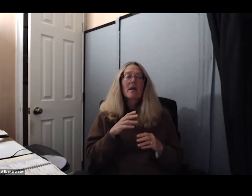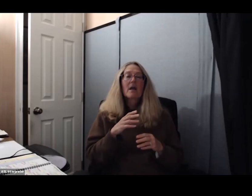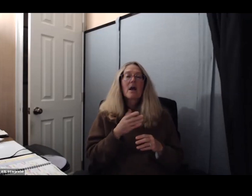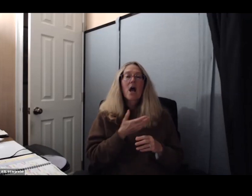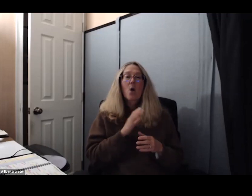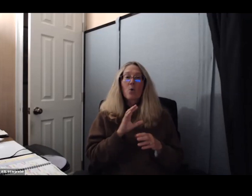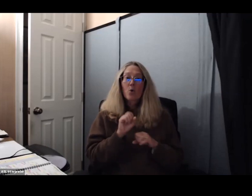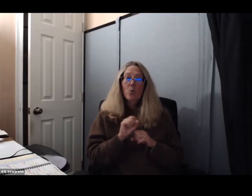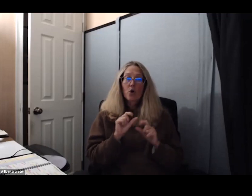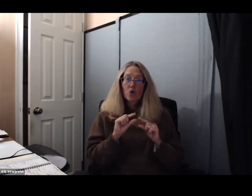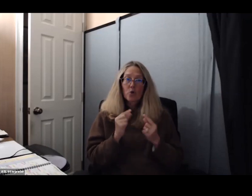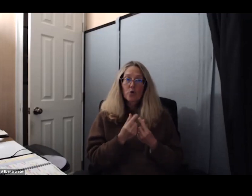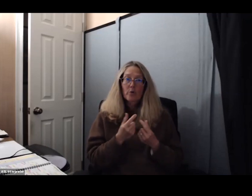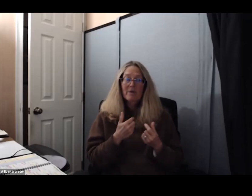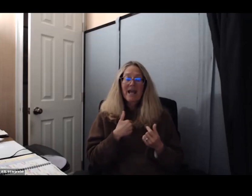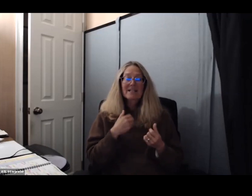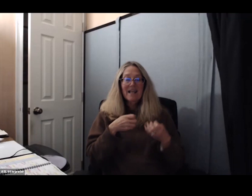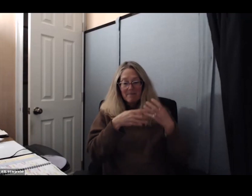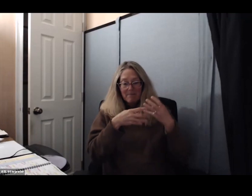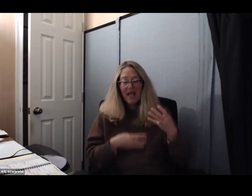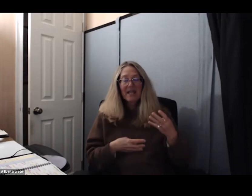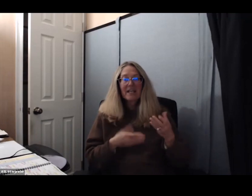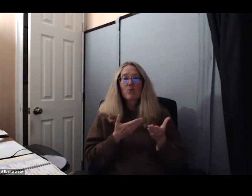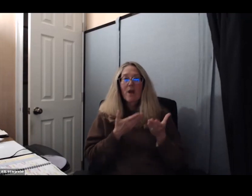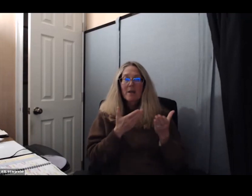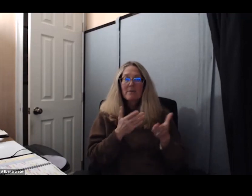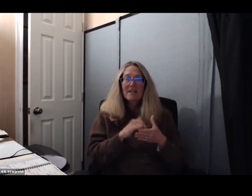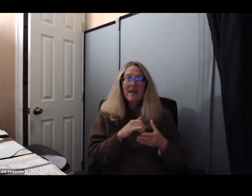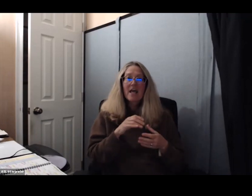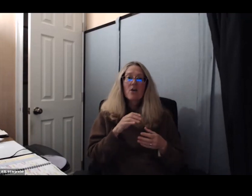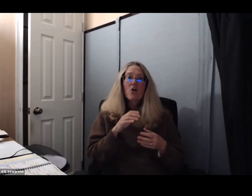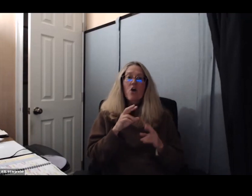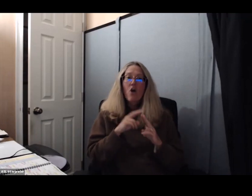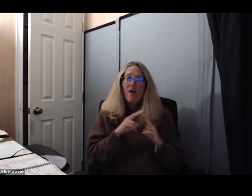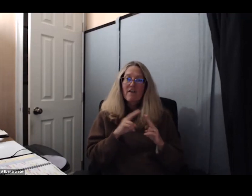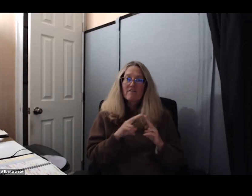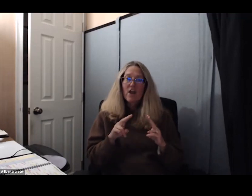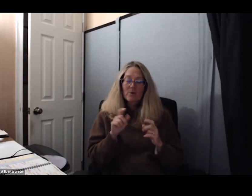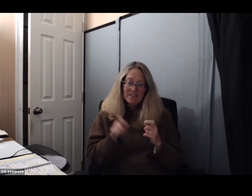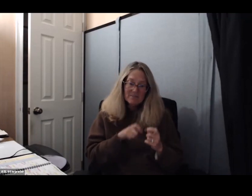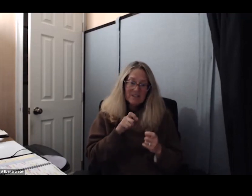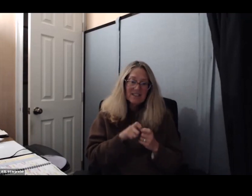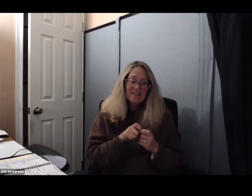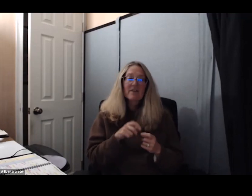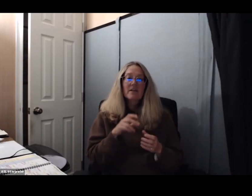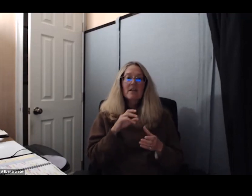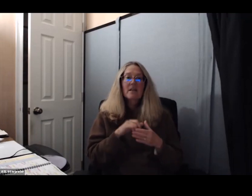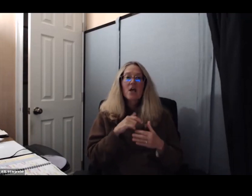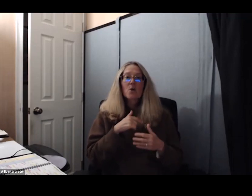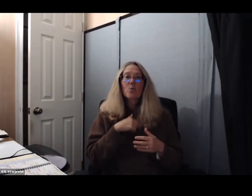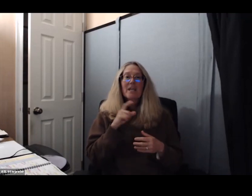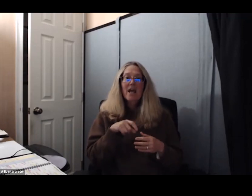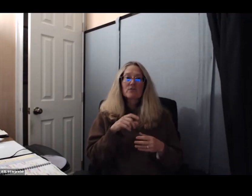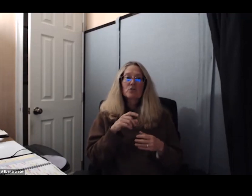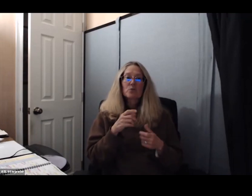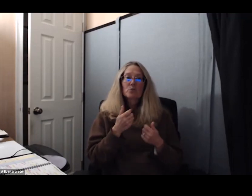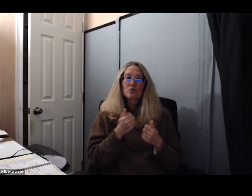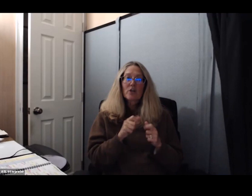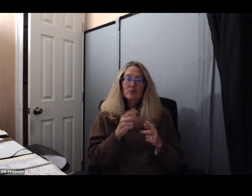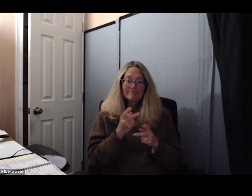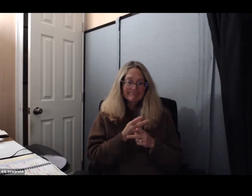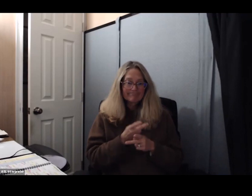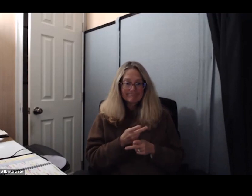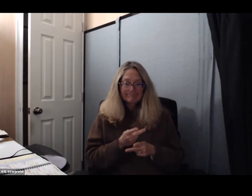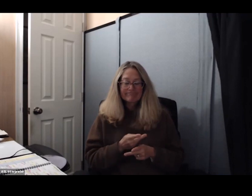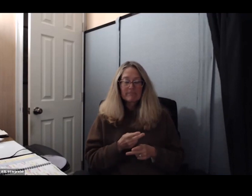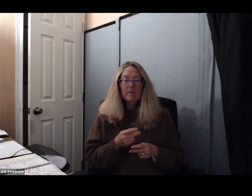has put forth a slew of recommendations that are on point that we still have to work with. We have